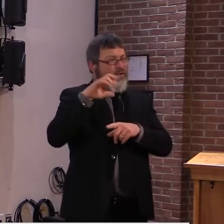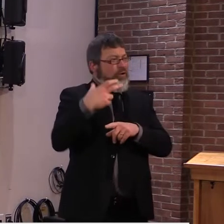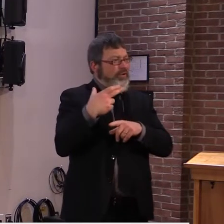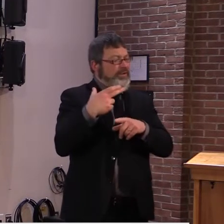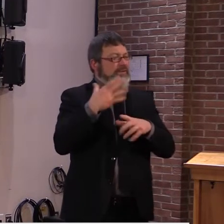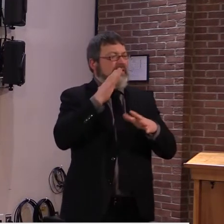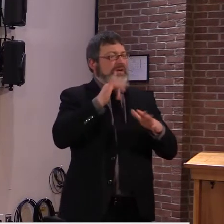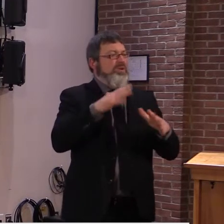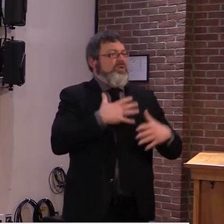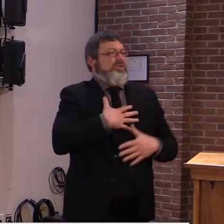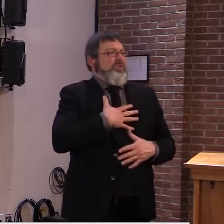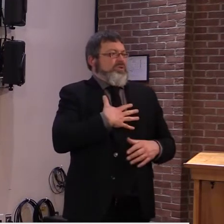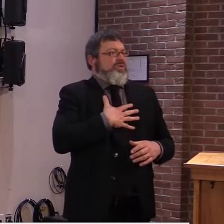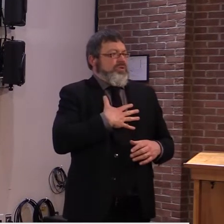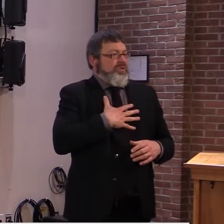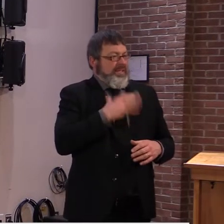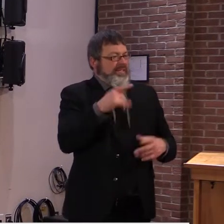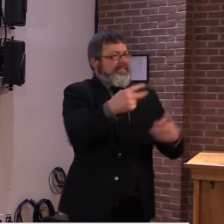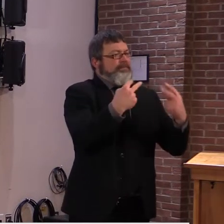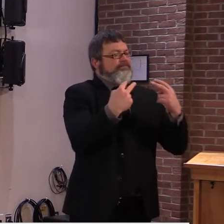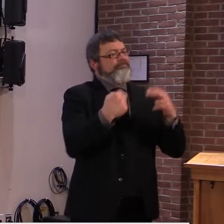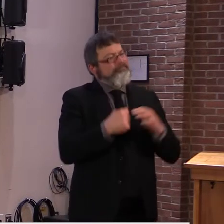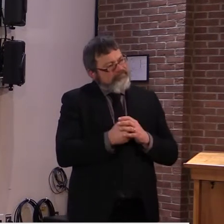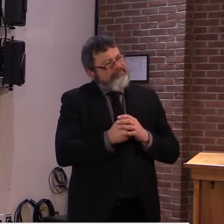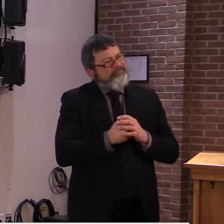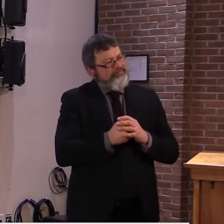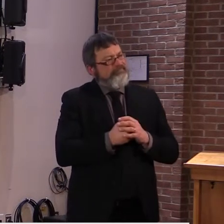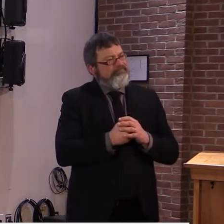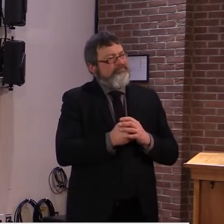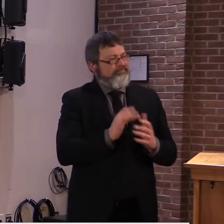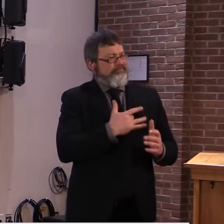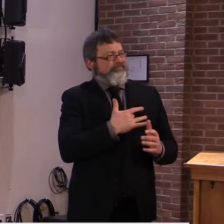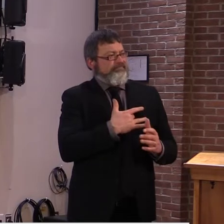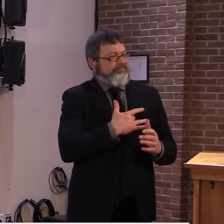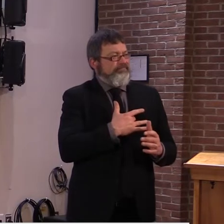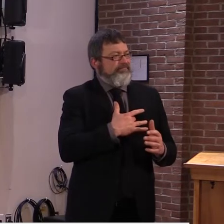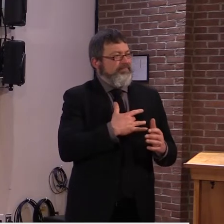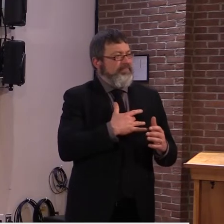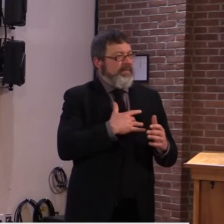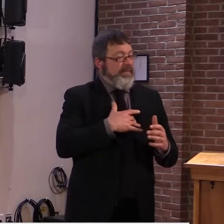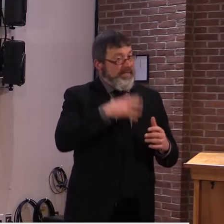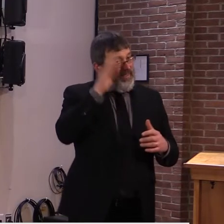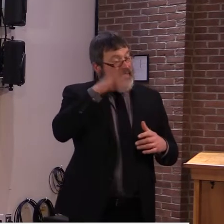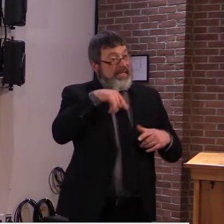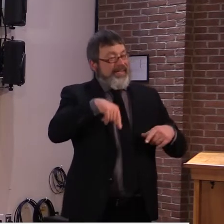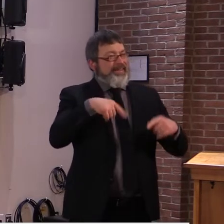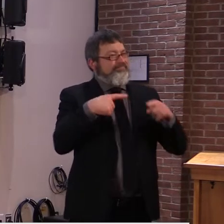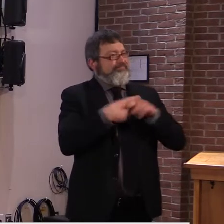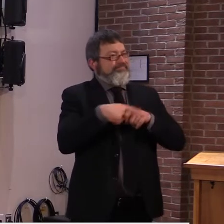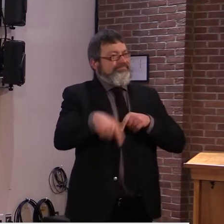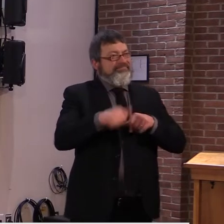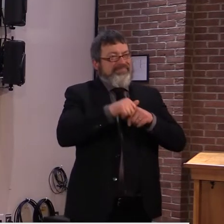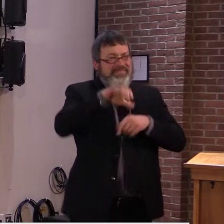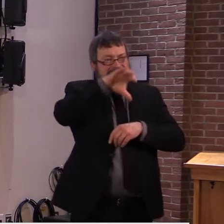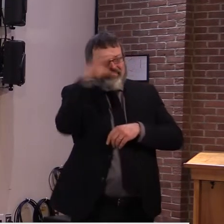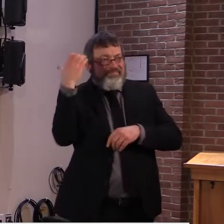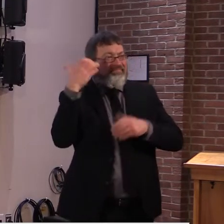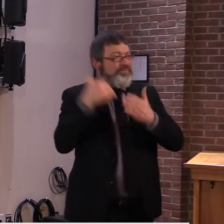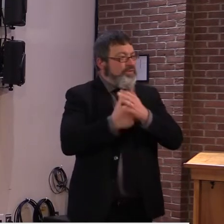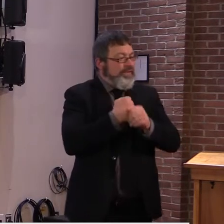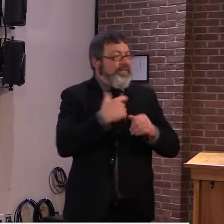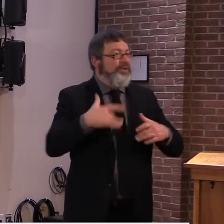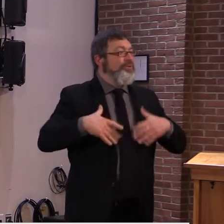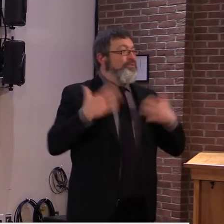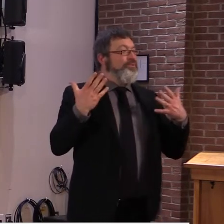daily lives are strained, and we're having difficulty finding joy in the season as the nights grow long. I do hope